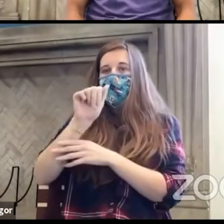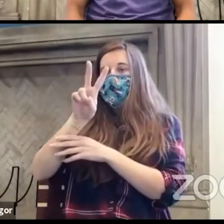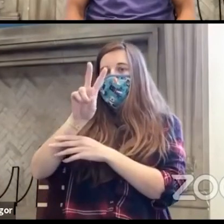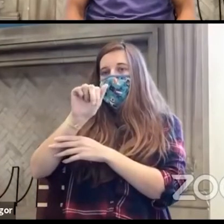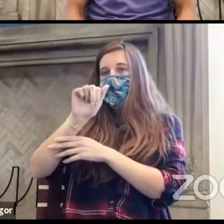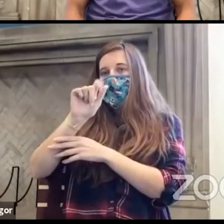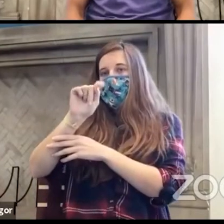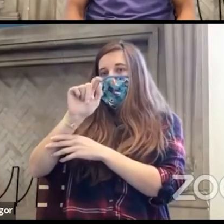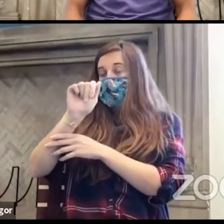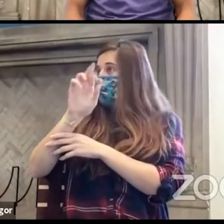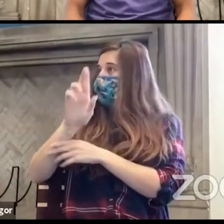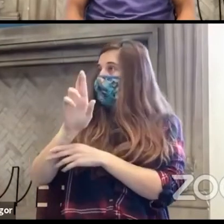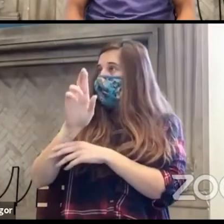I had to come up with an avatar.